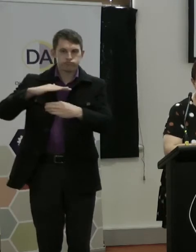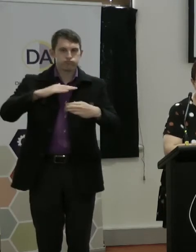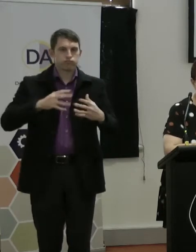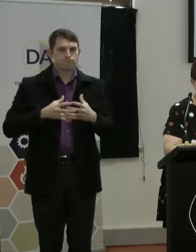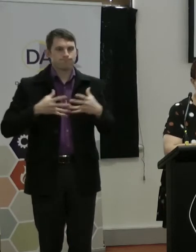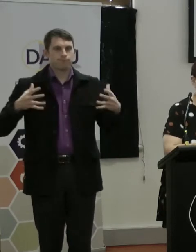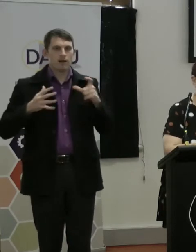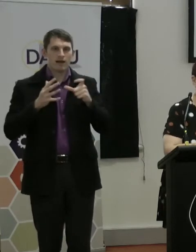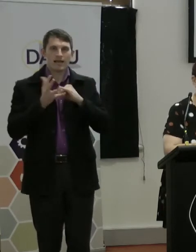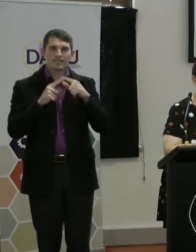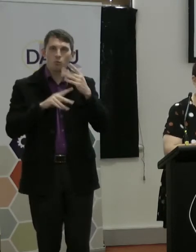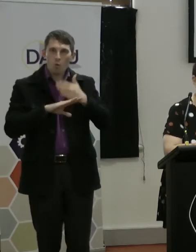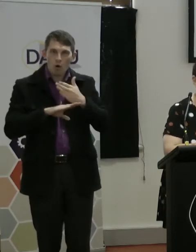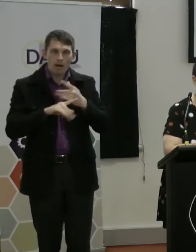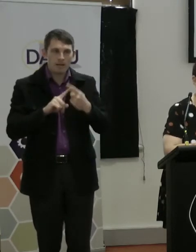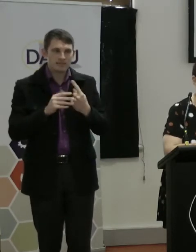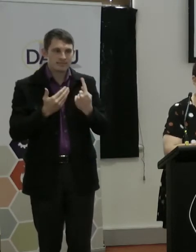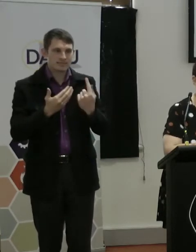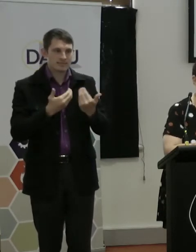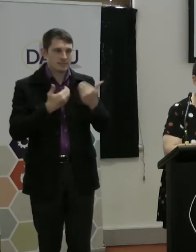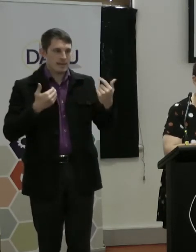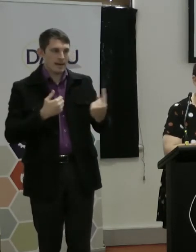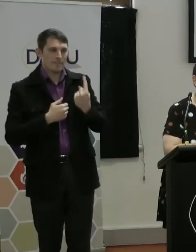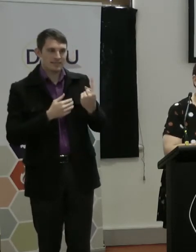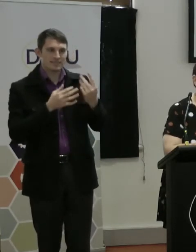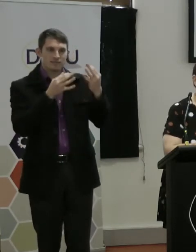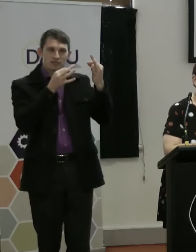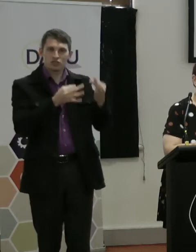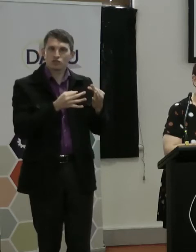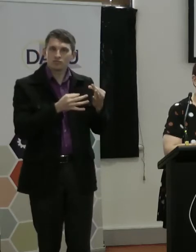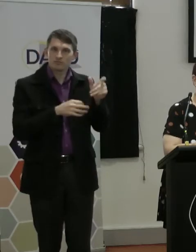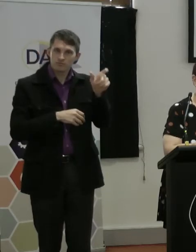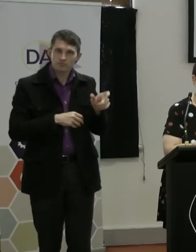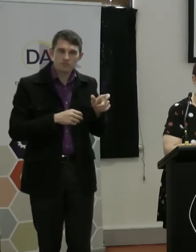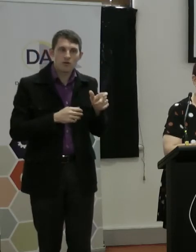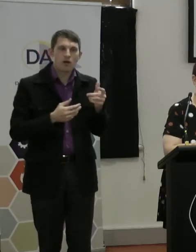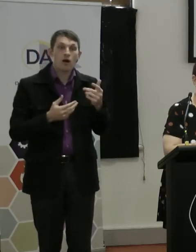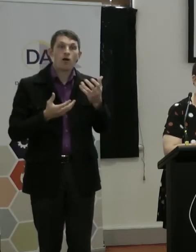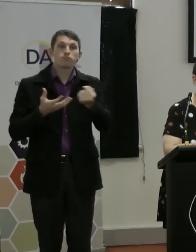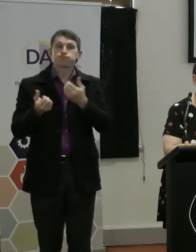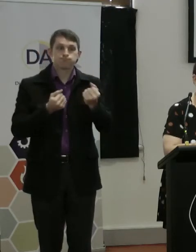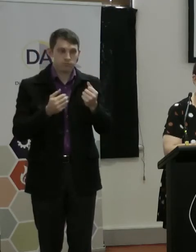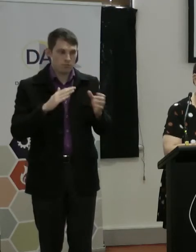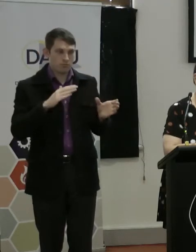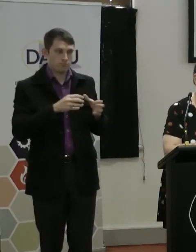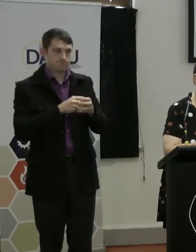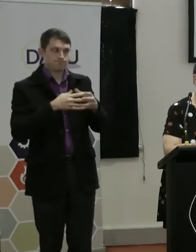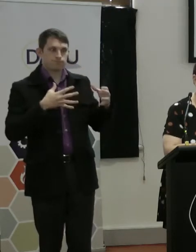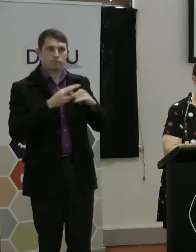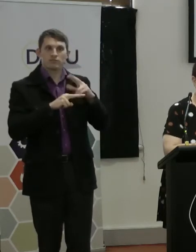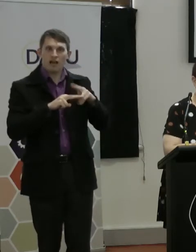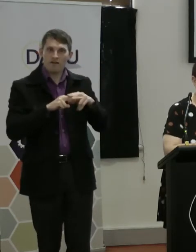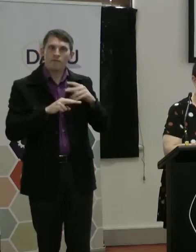also more independent decision makers to help survivors through the process, because it's really imperative